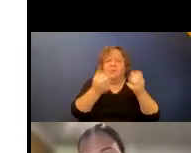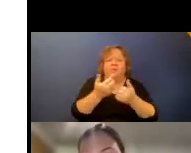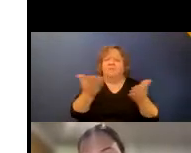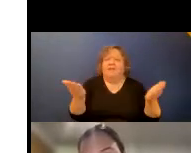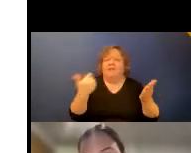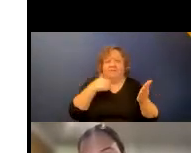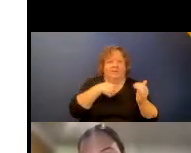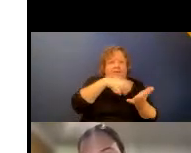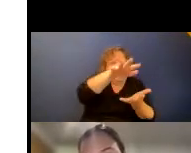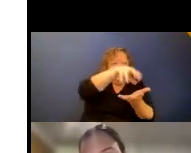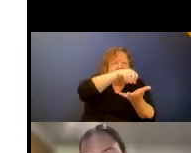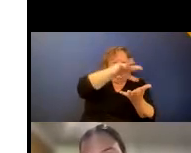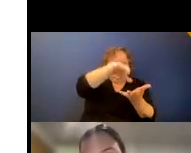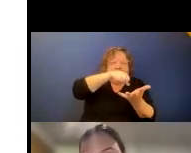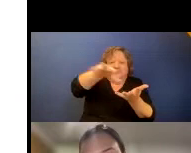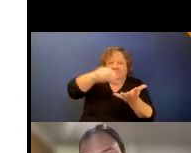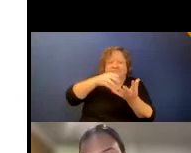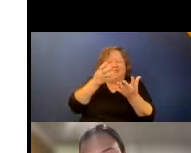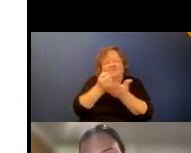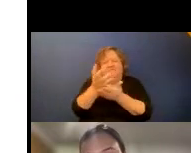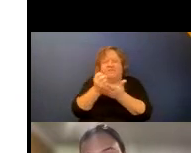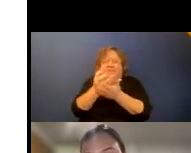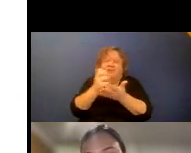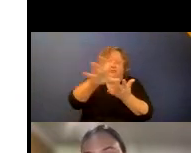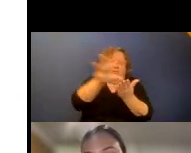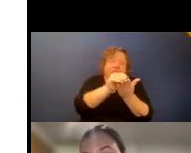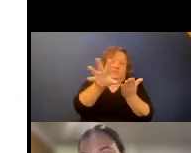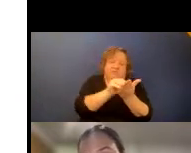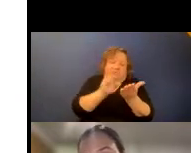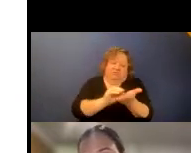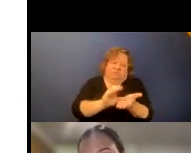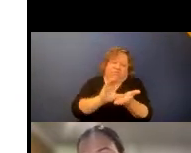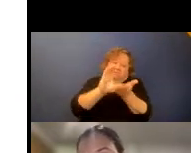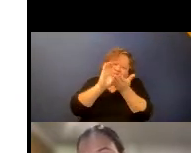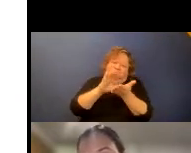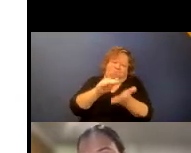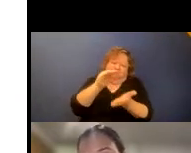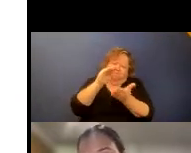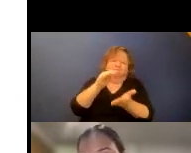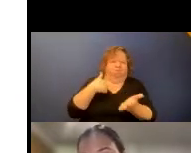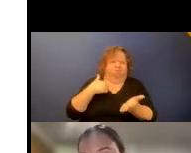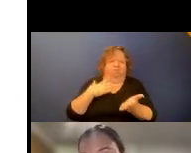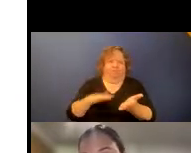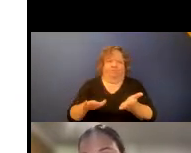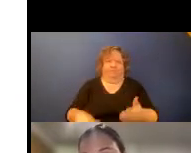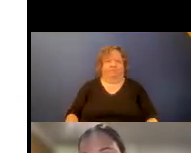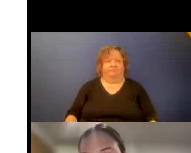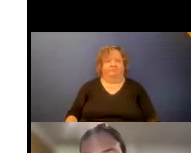learnings and insight from all of you in a bunch of different ways. If you are interested in joining the Global Practice Lab,